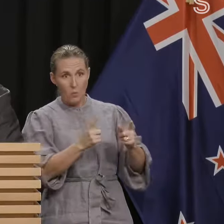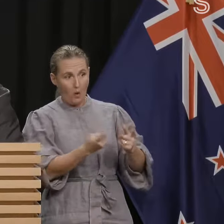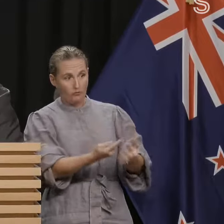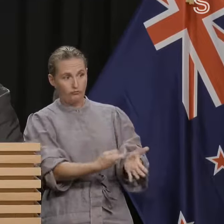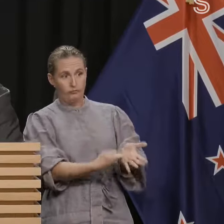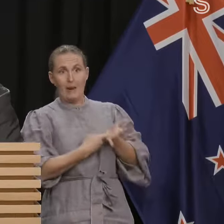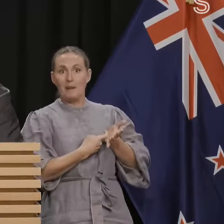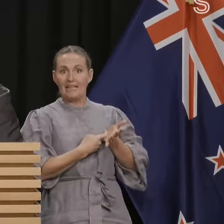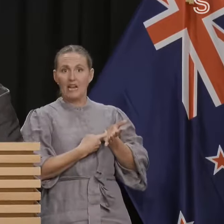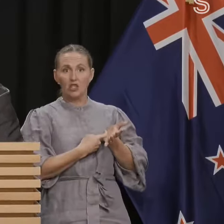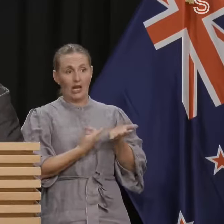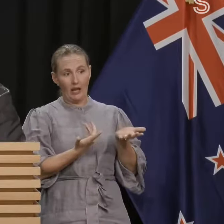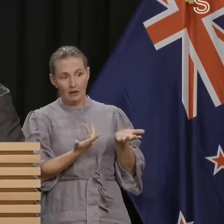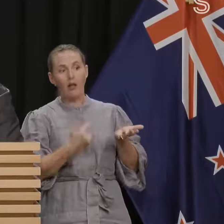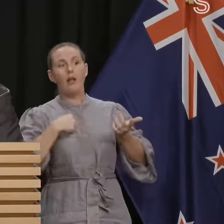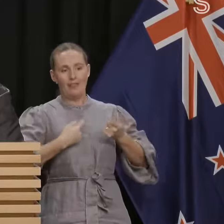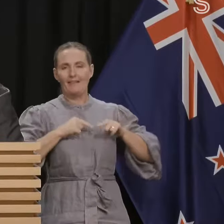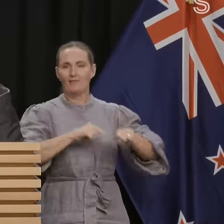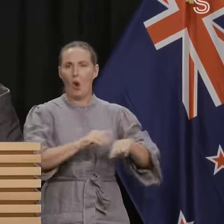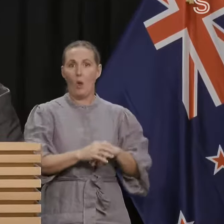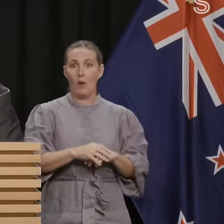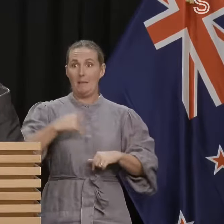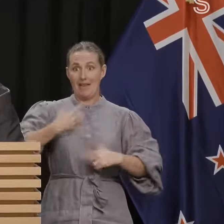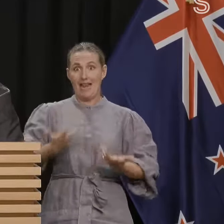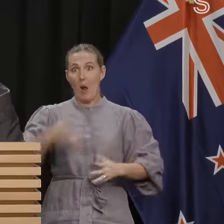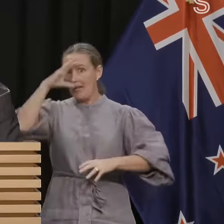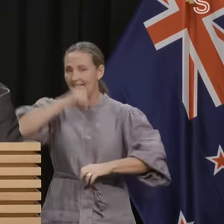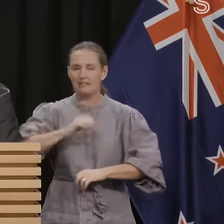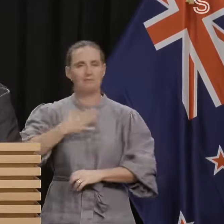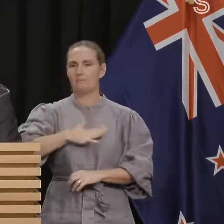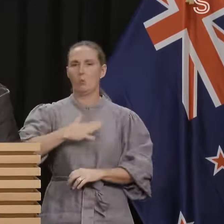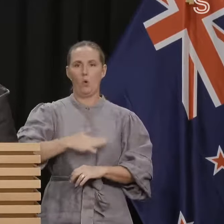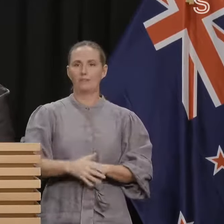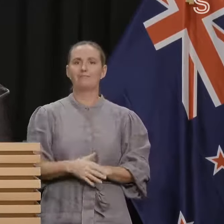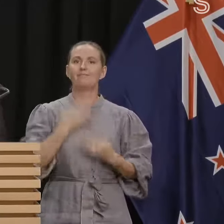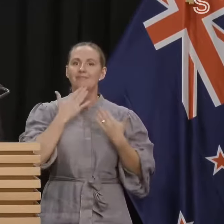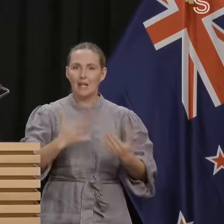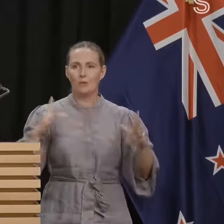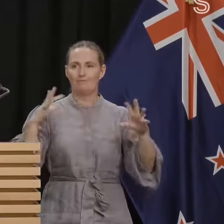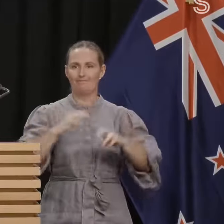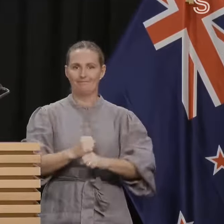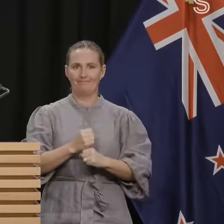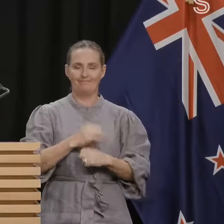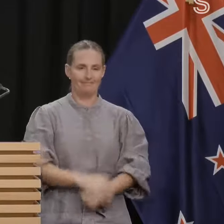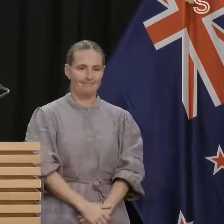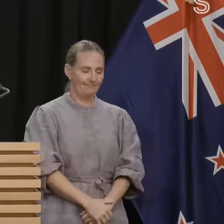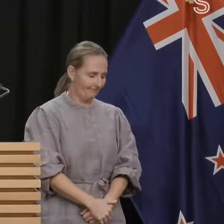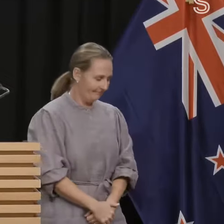gazing to to suggest what it might throw up. Okay, thanks everybody.